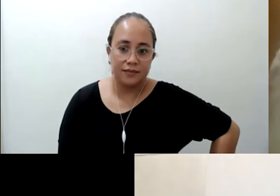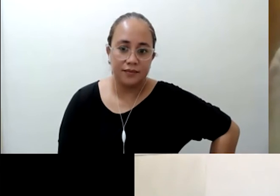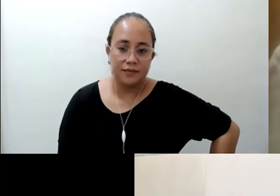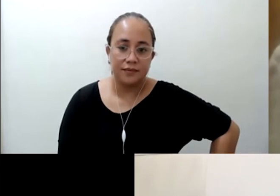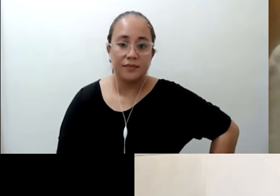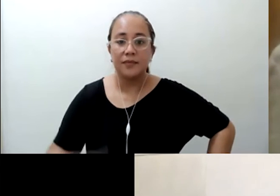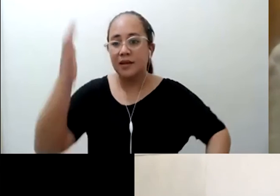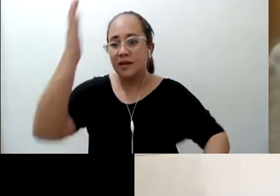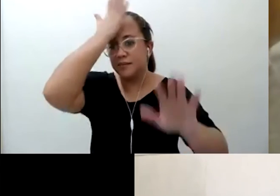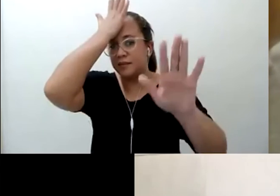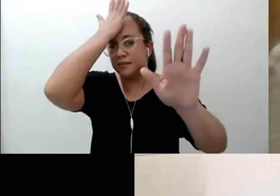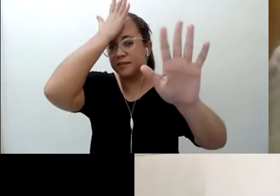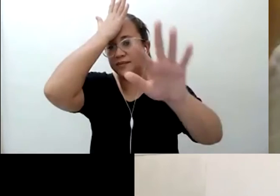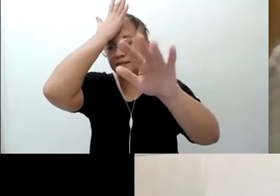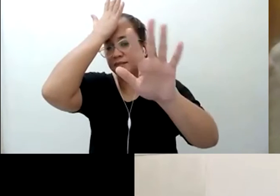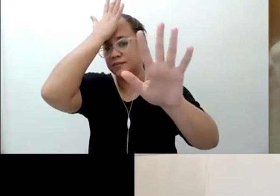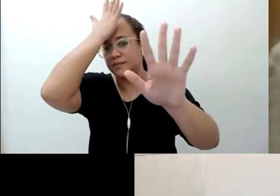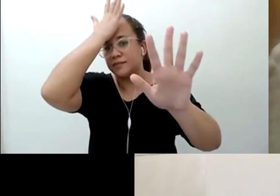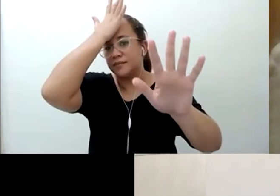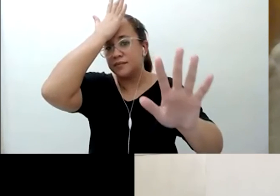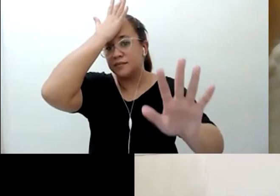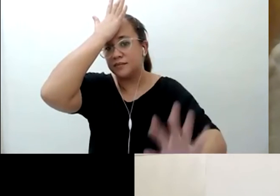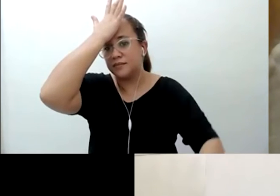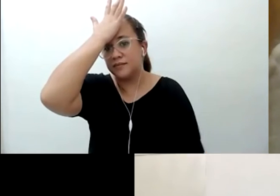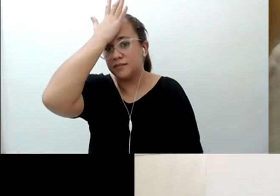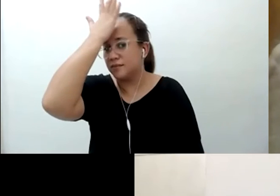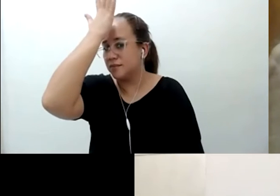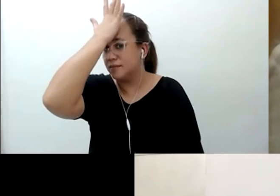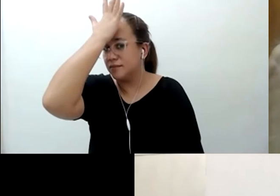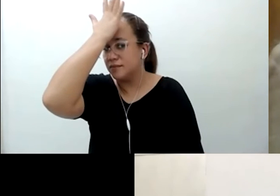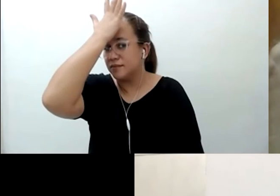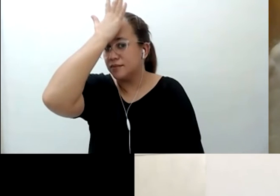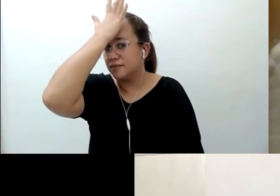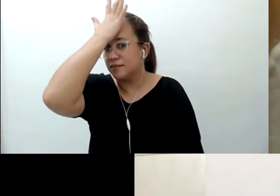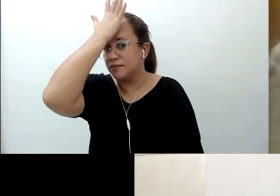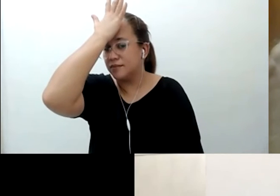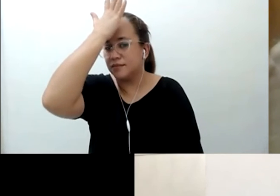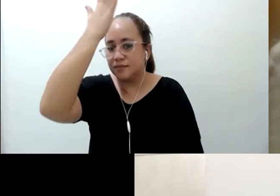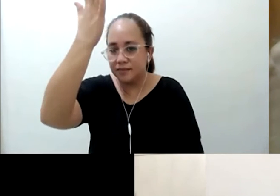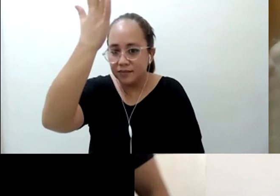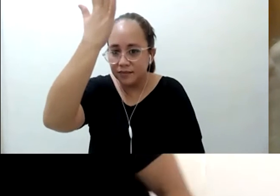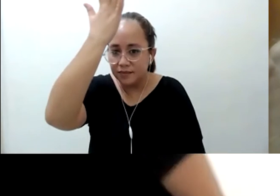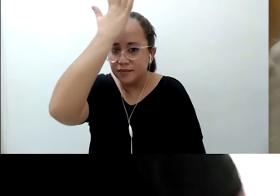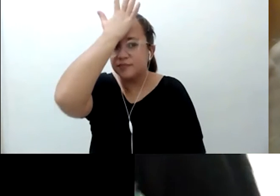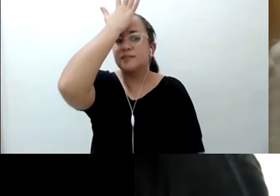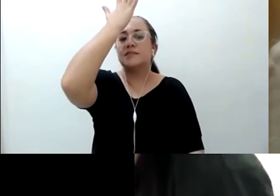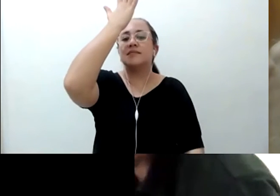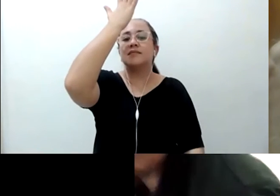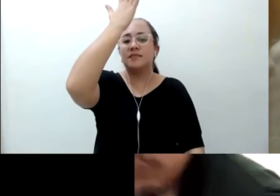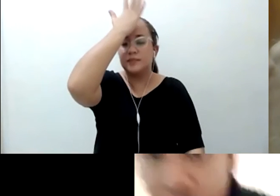Peebs, maybe you can put up the screen sharing and then we'll go over the test.